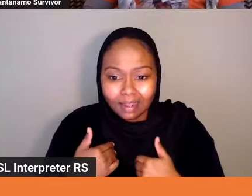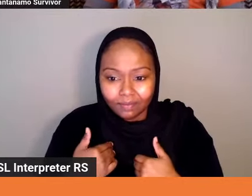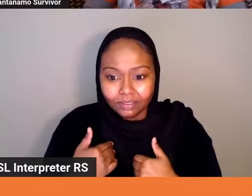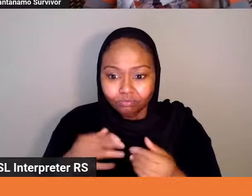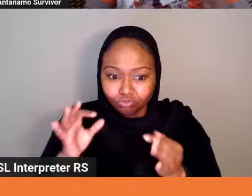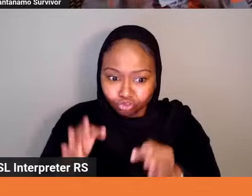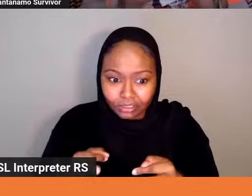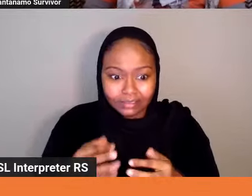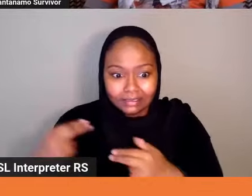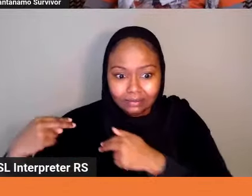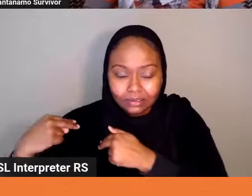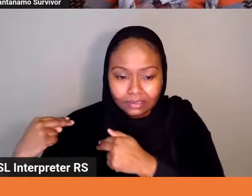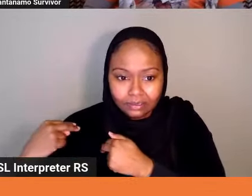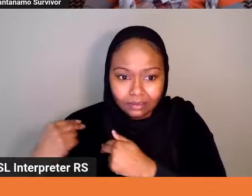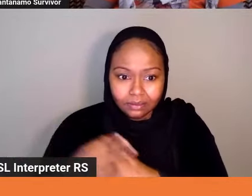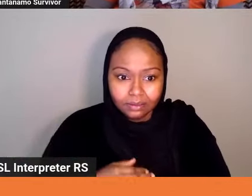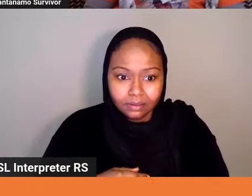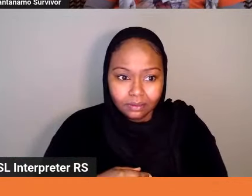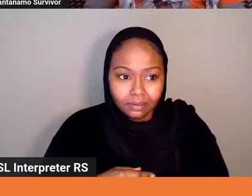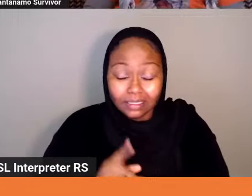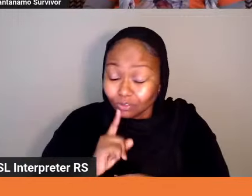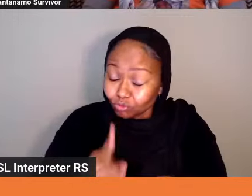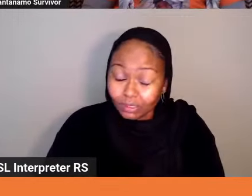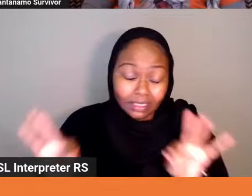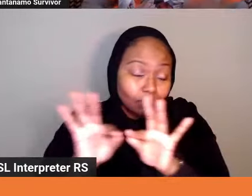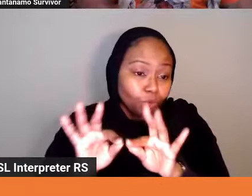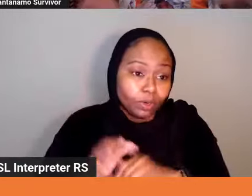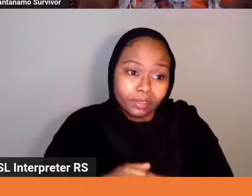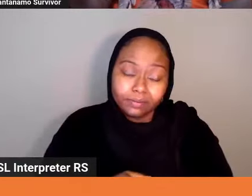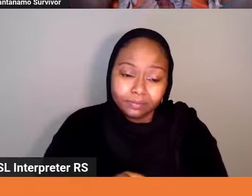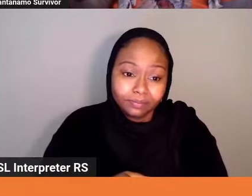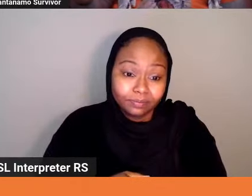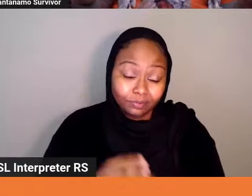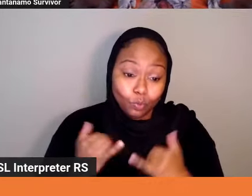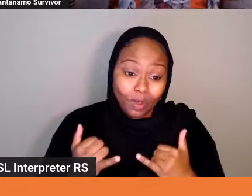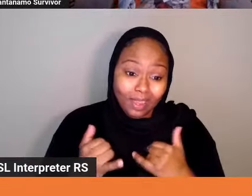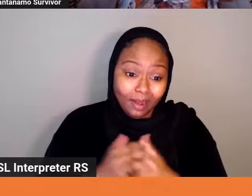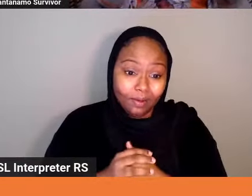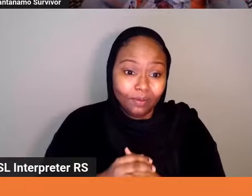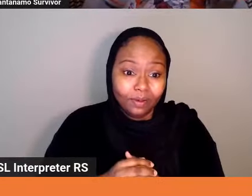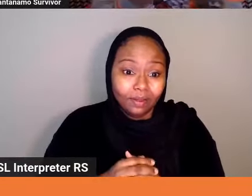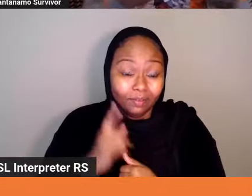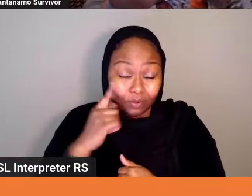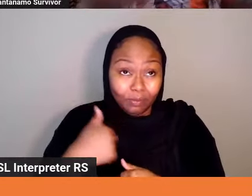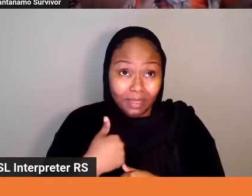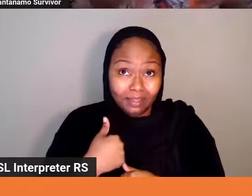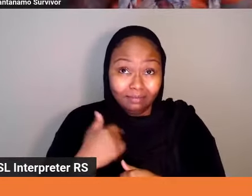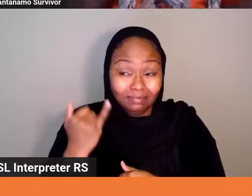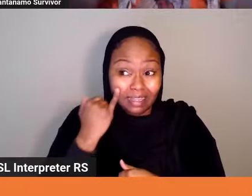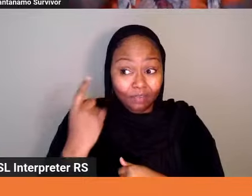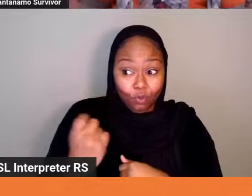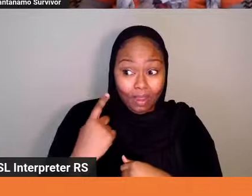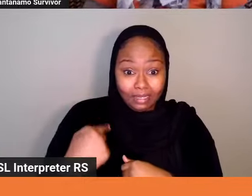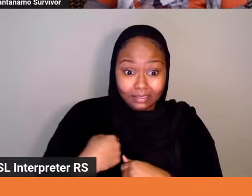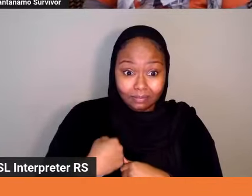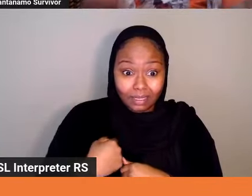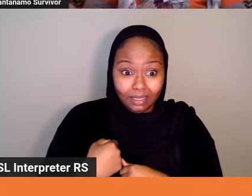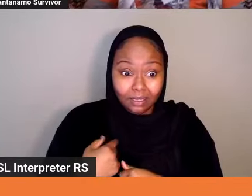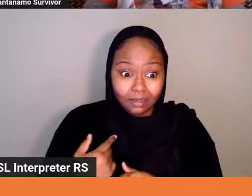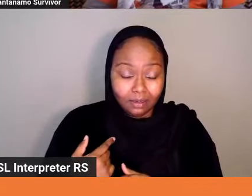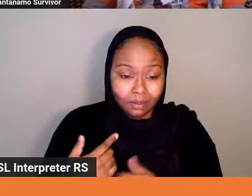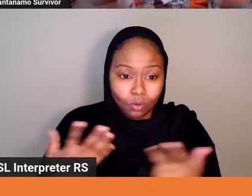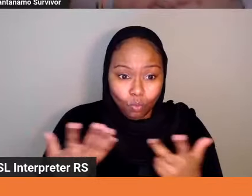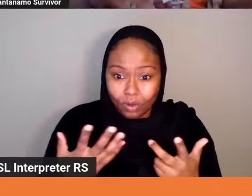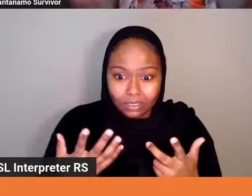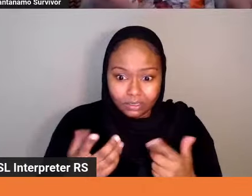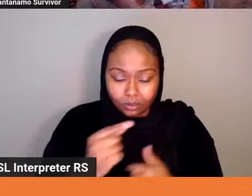accountability. This is really essential and important. You know, even now, if you ask me what closed Guantanamo means, I will